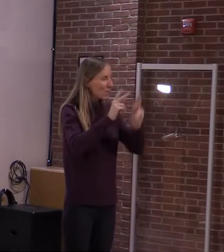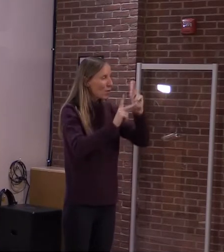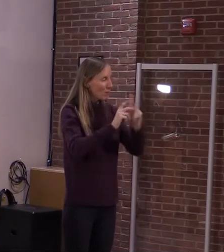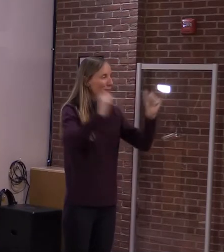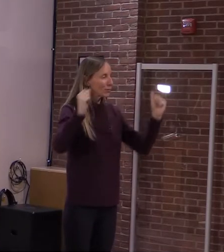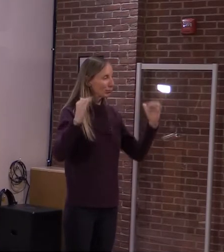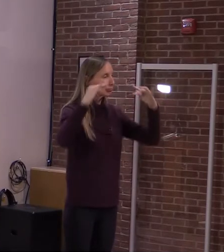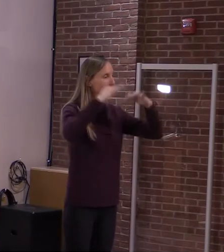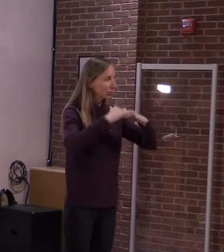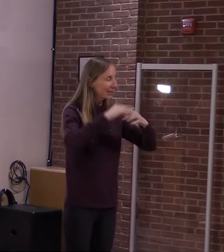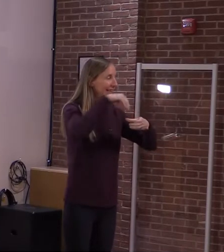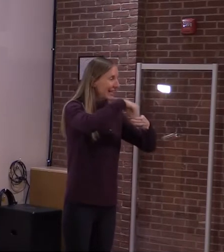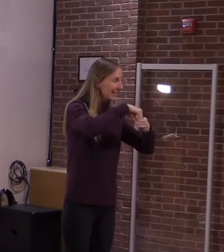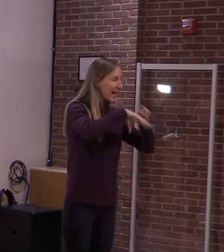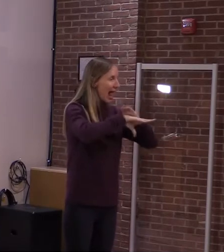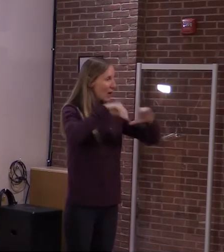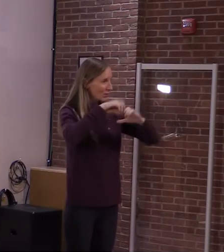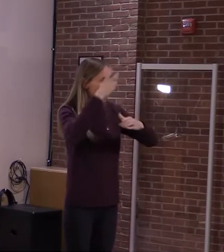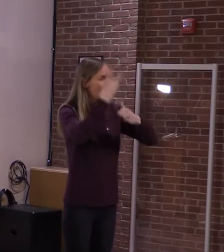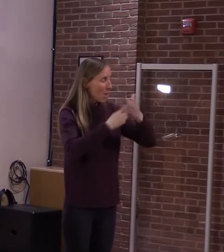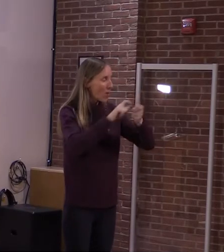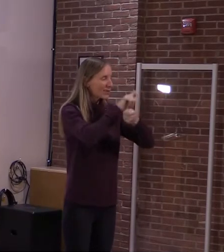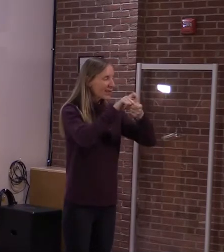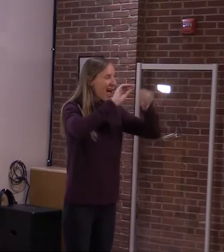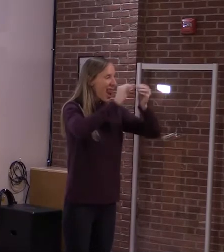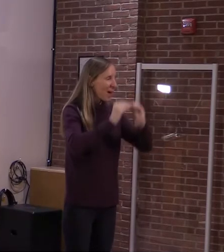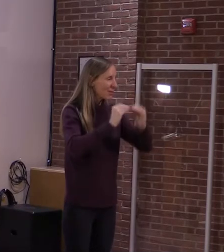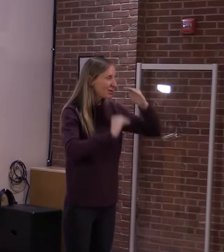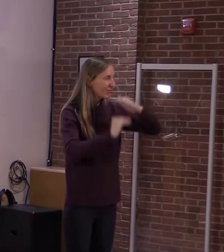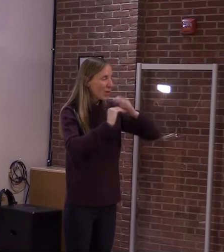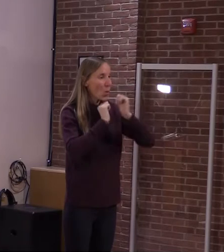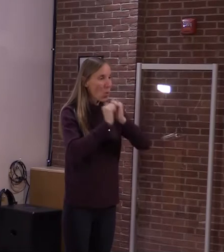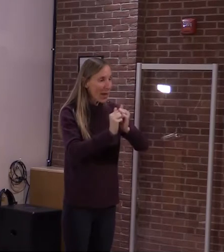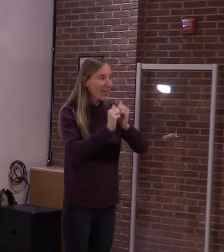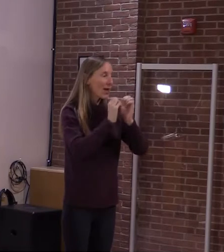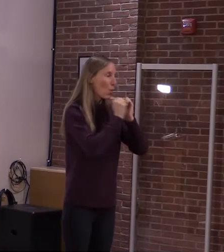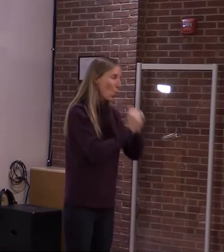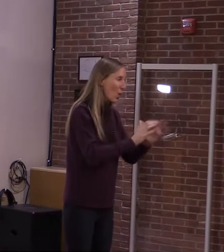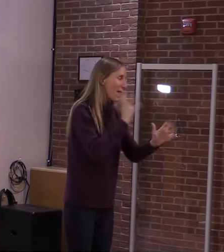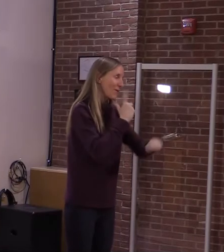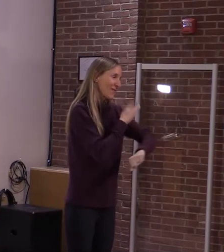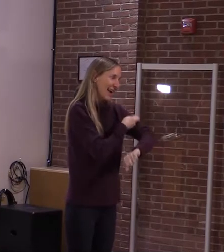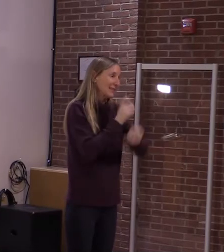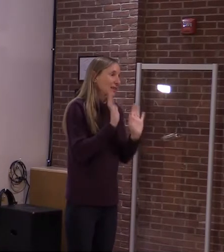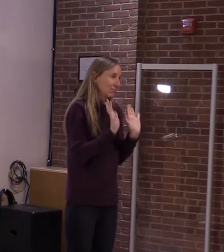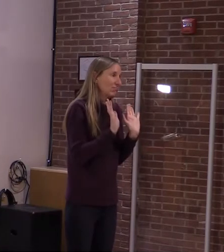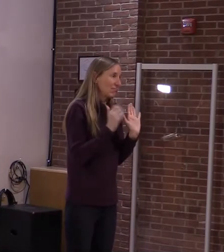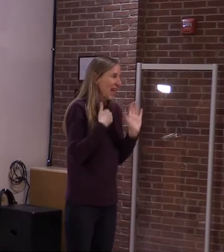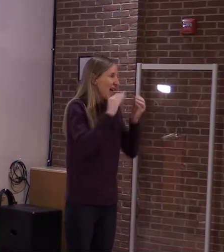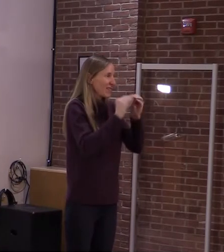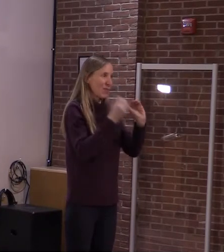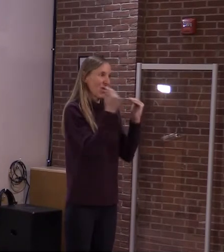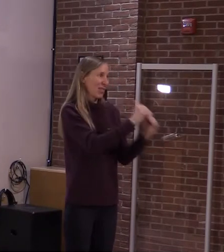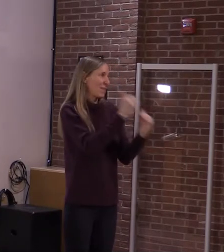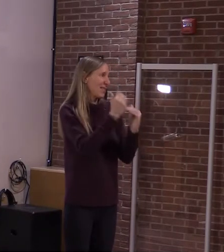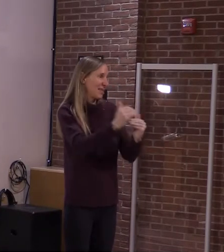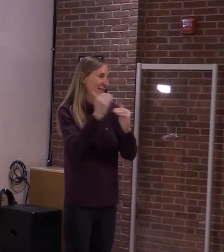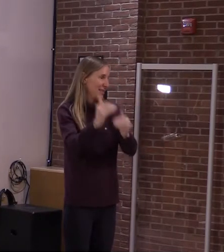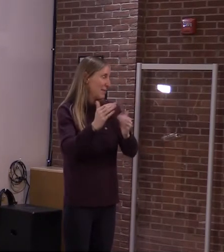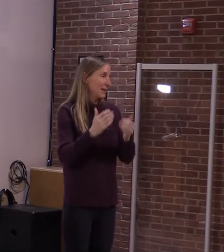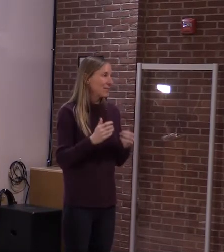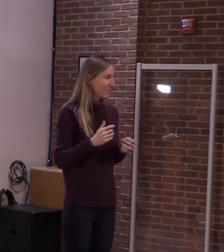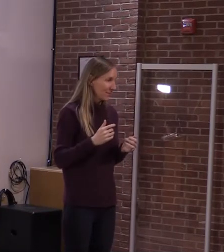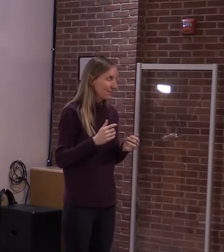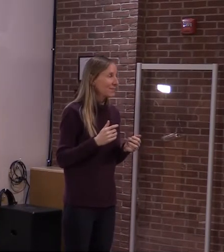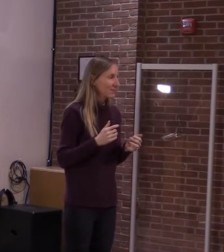in one place, both inside and outside at certain stages with the vaccination process in place. and those limitations are based